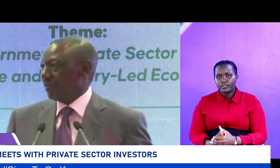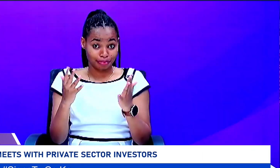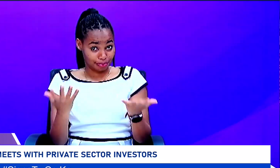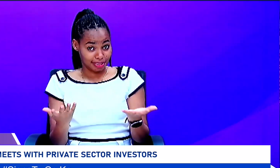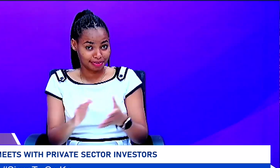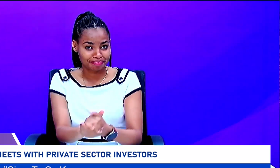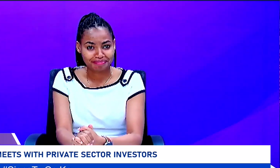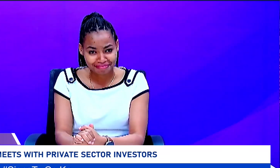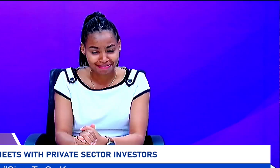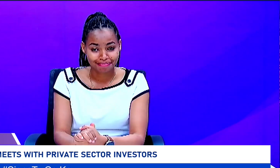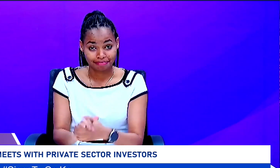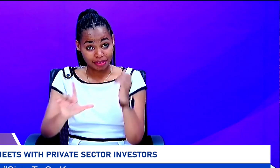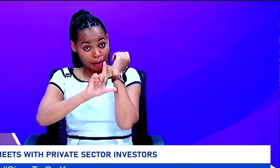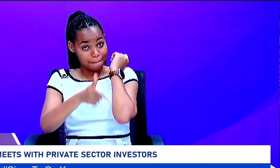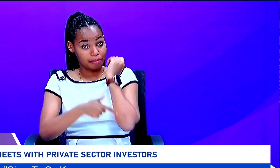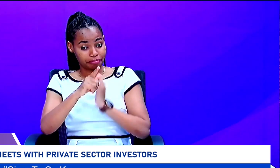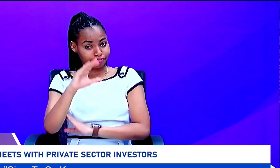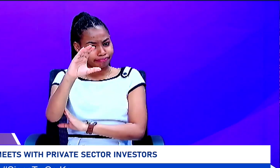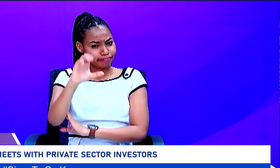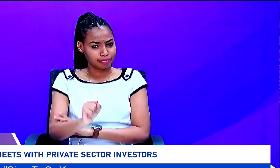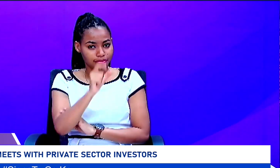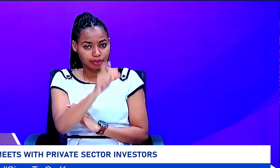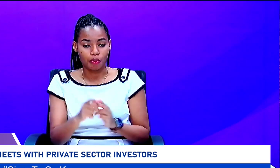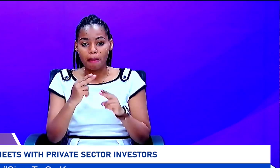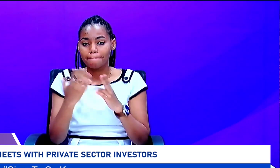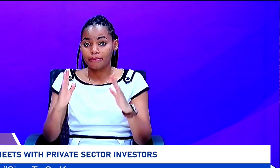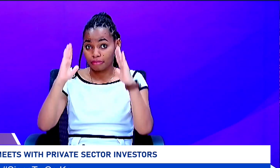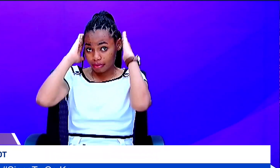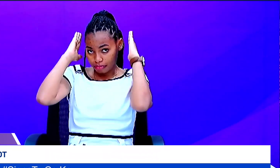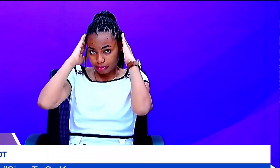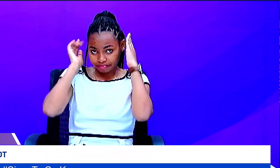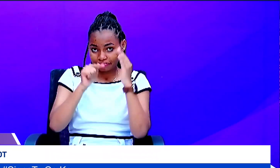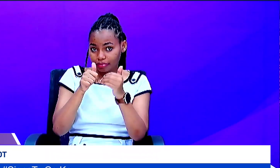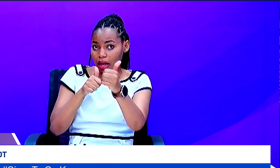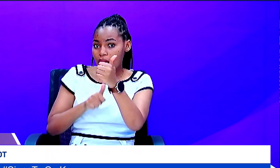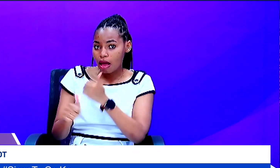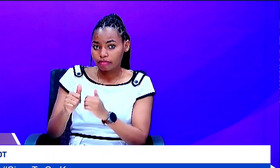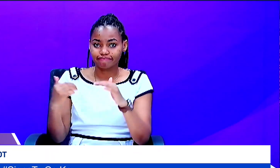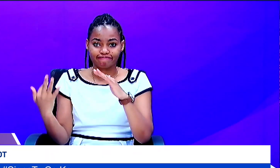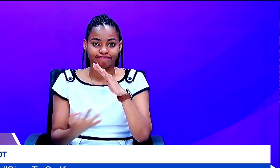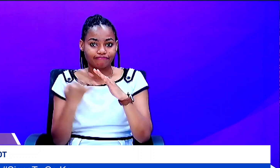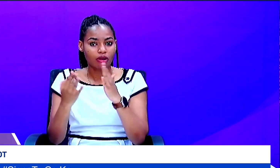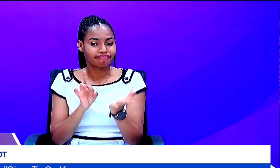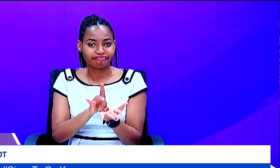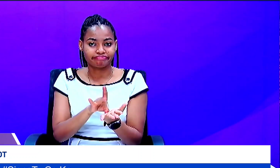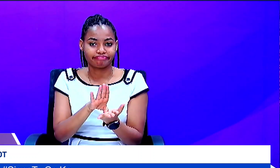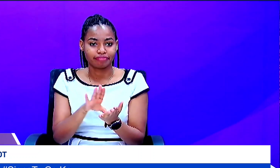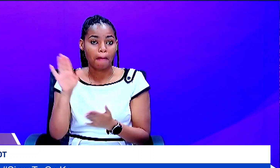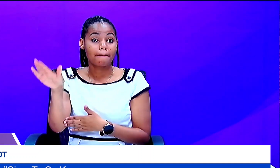On to our next news. Labour Cabinet Secretary Alfred Mutua is under fire from a